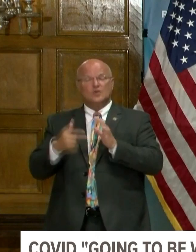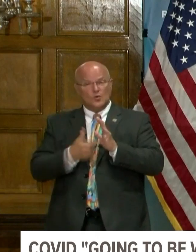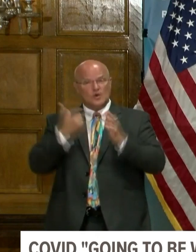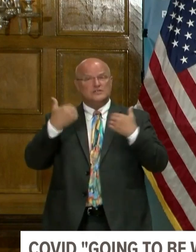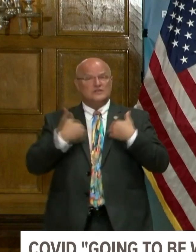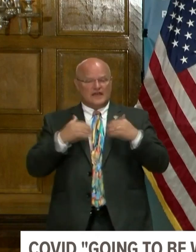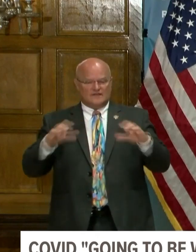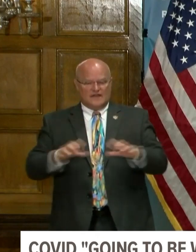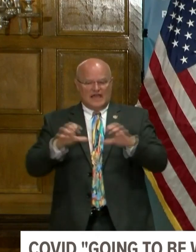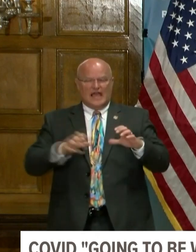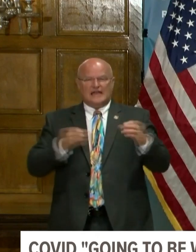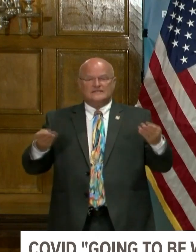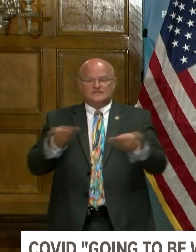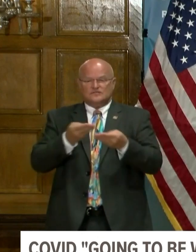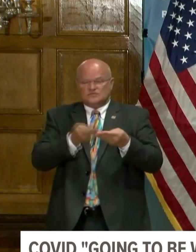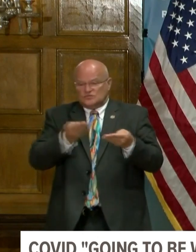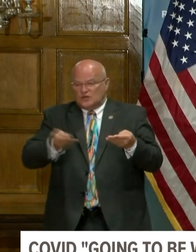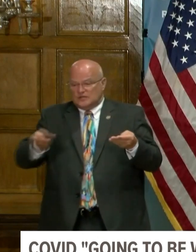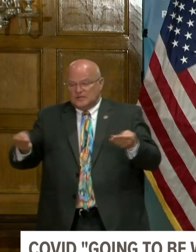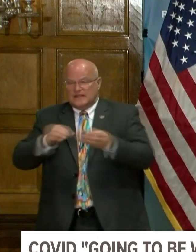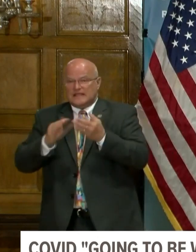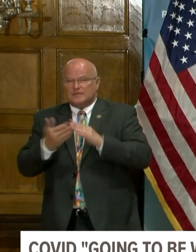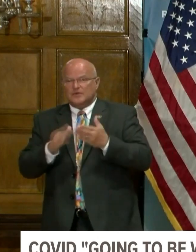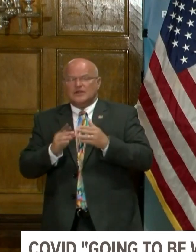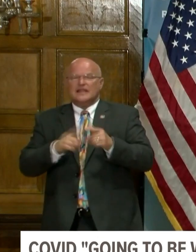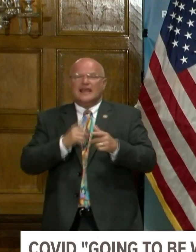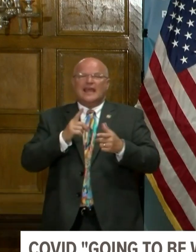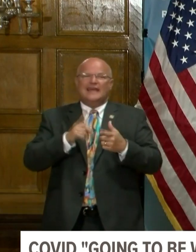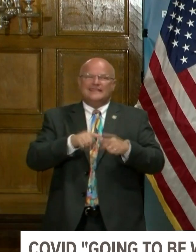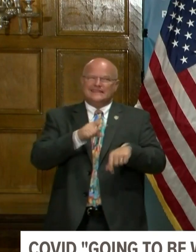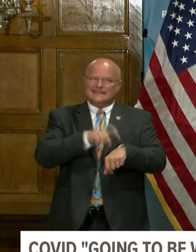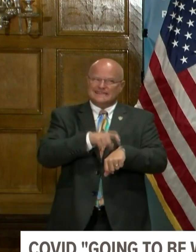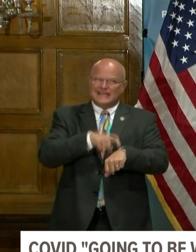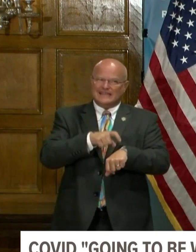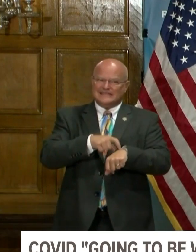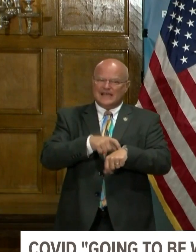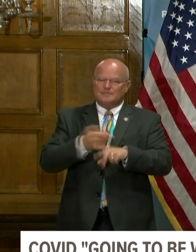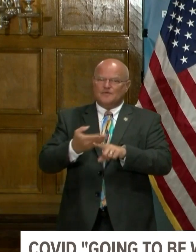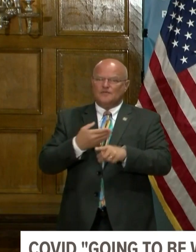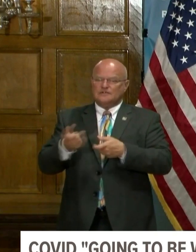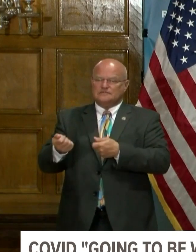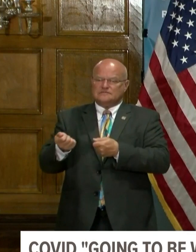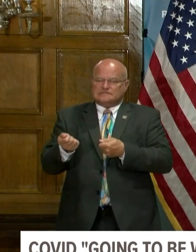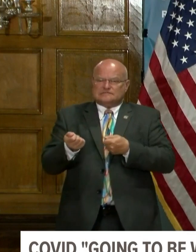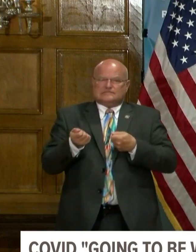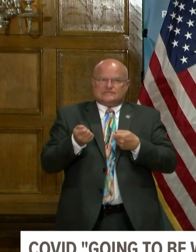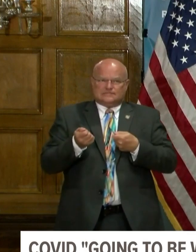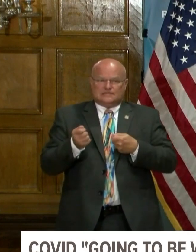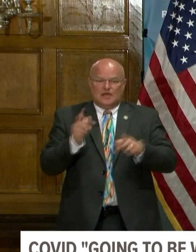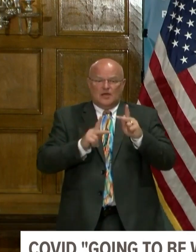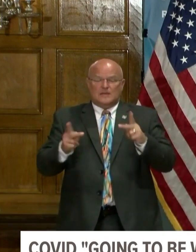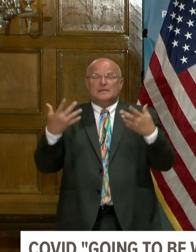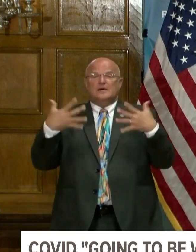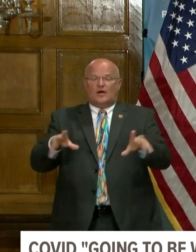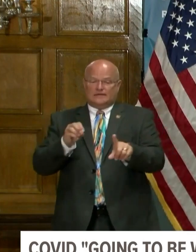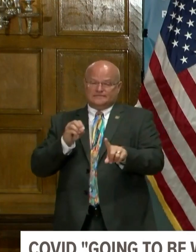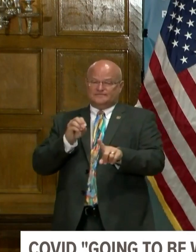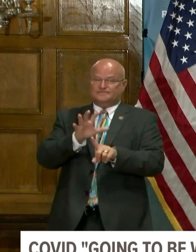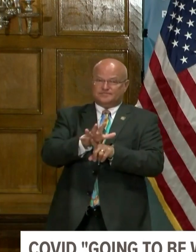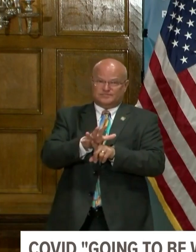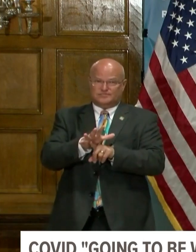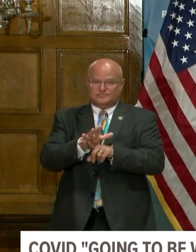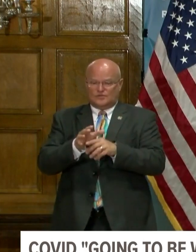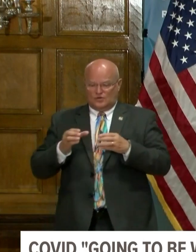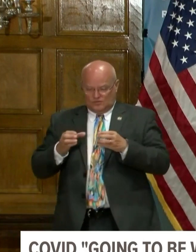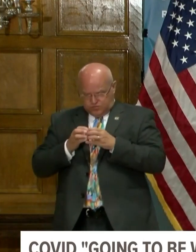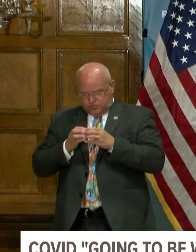have active transmission in a community, though, it takes a while before you can pull that back. There are folks who've already been infected who are